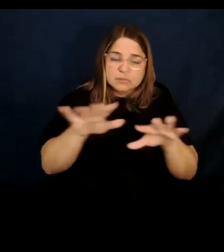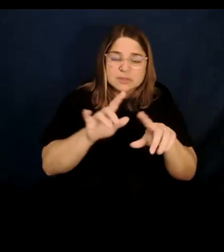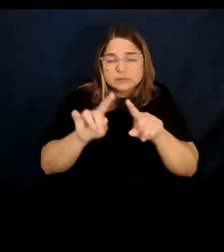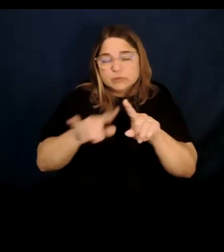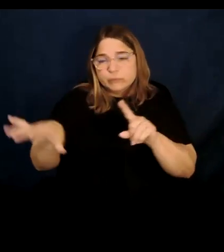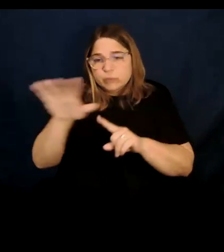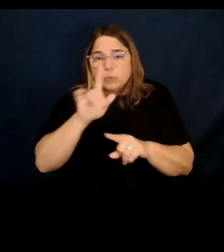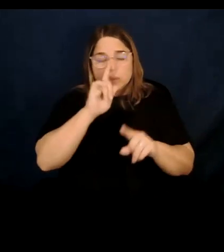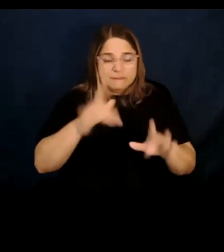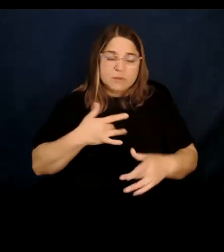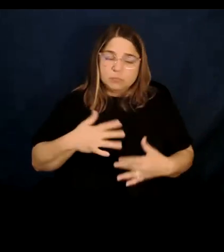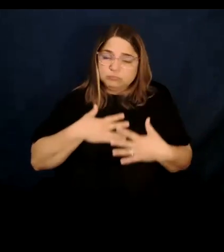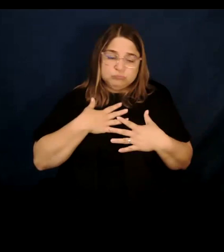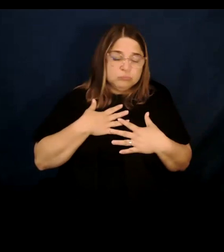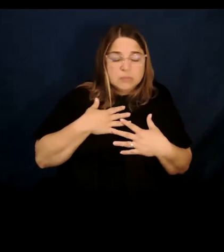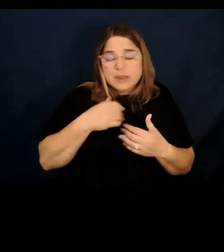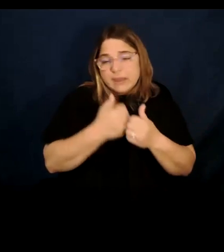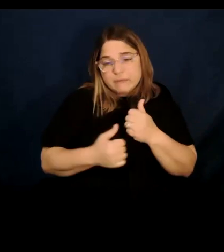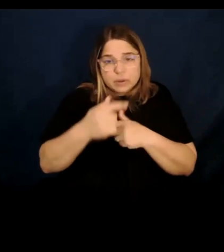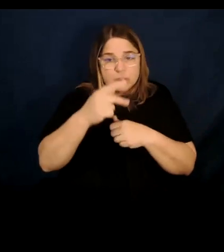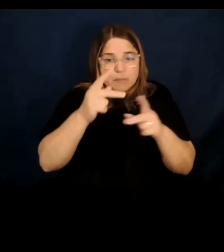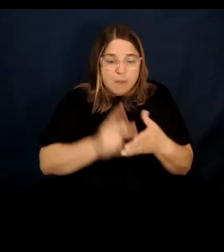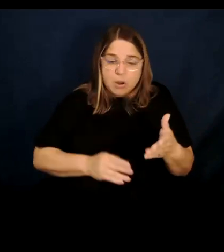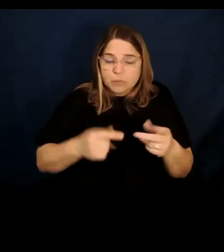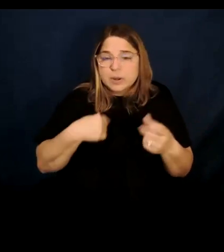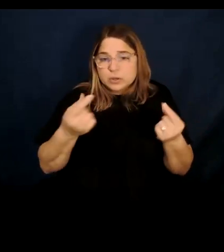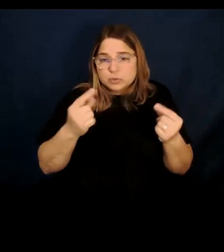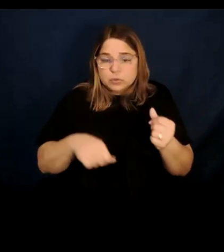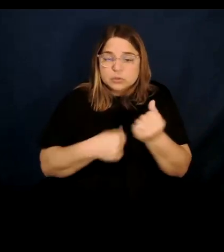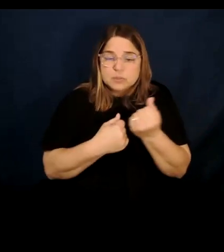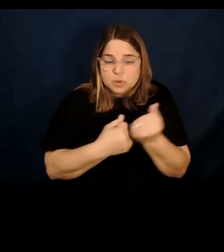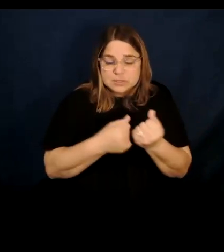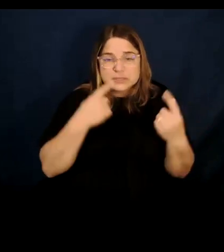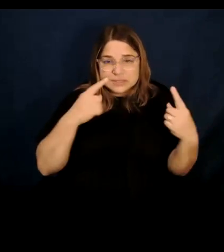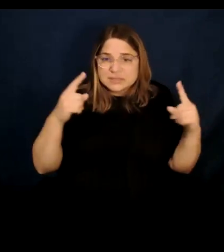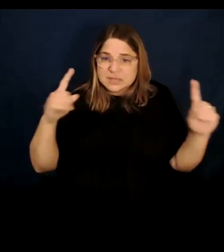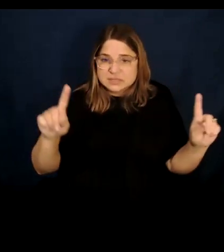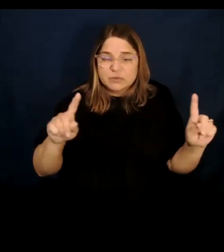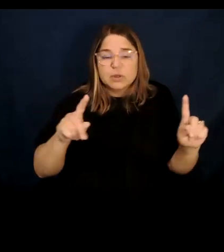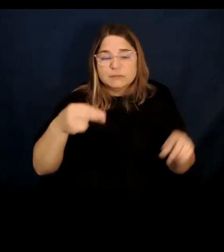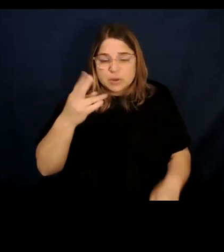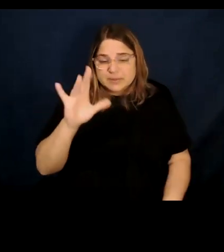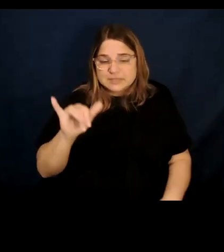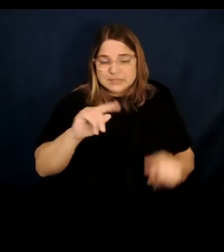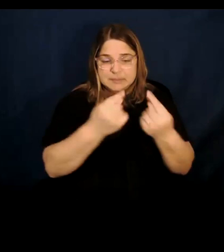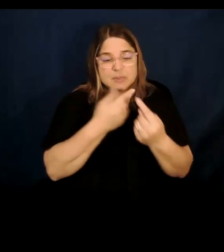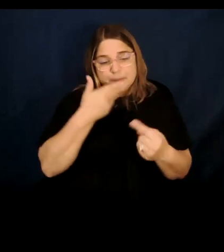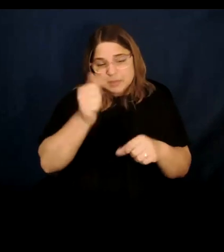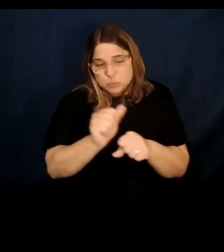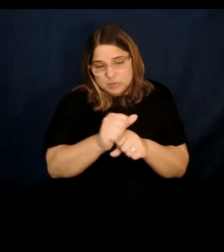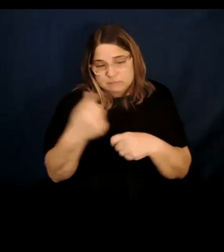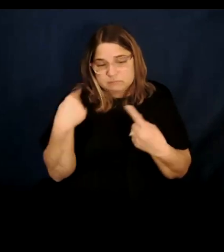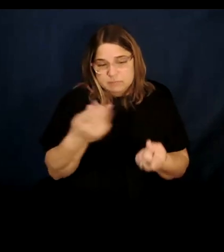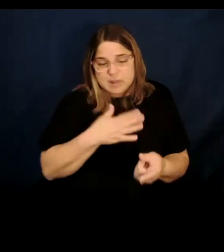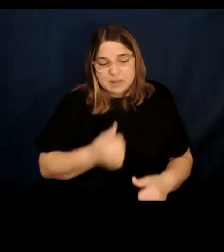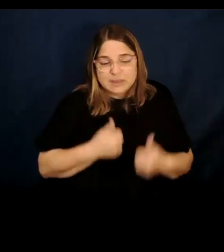true honor for me as well. And every part of what I do to support the Accessible Pharmacy team has been really the best work I've done in my life. So getting that out of the